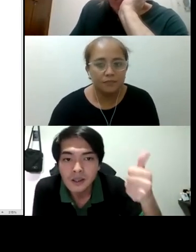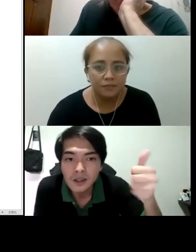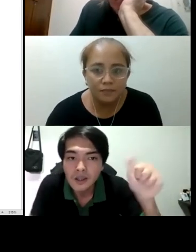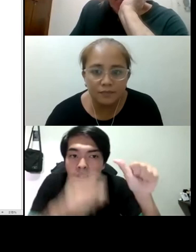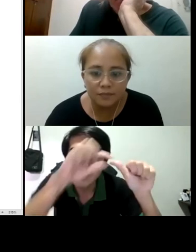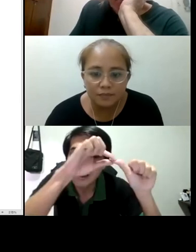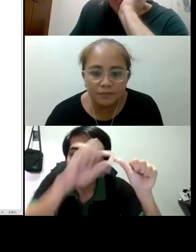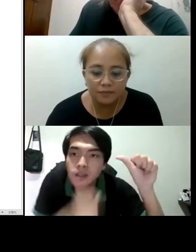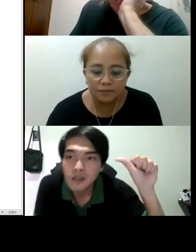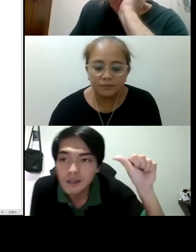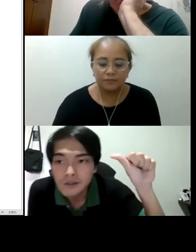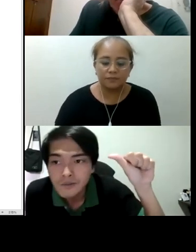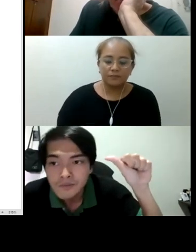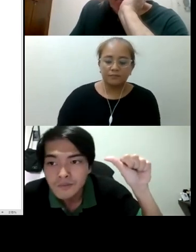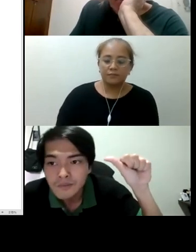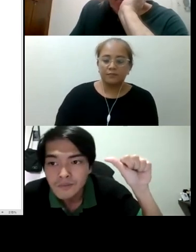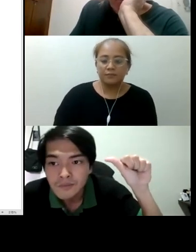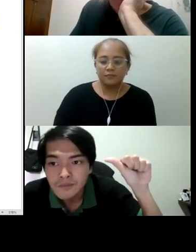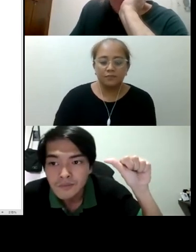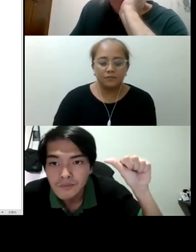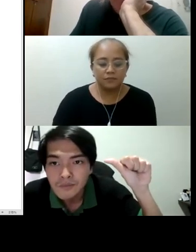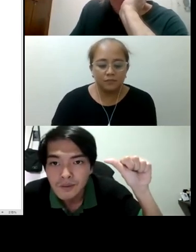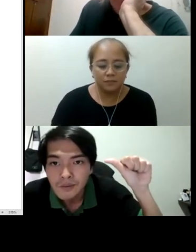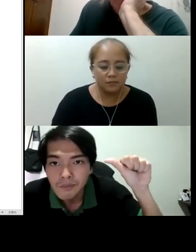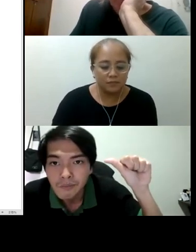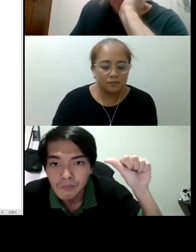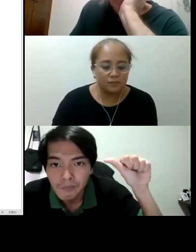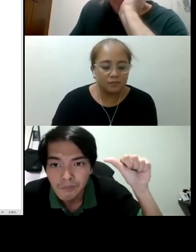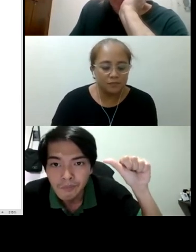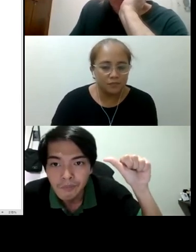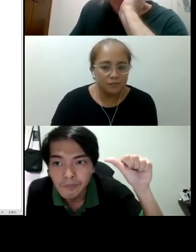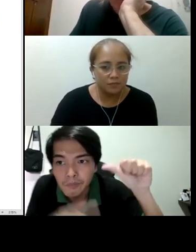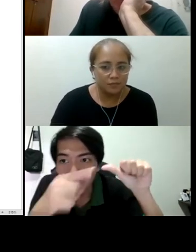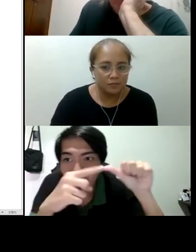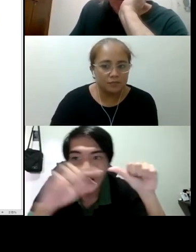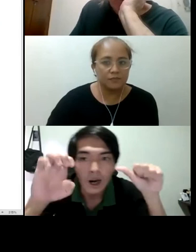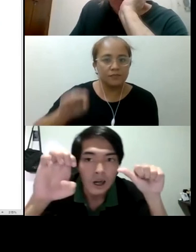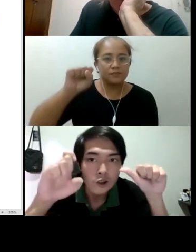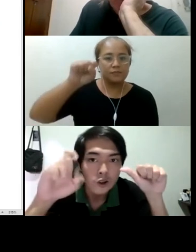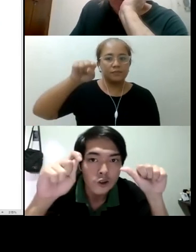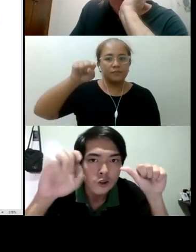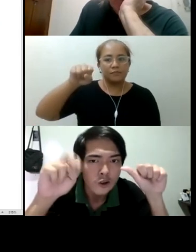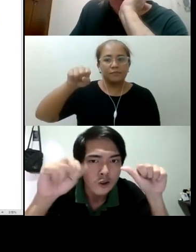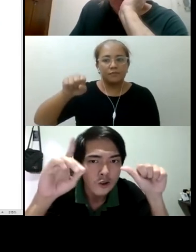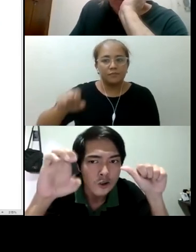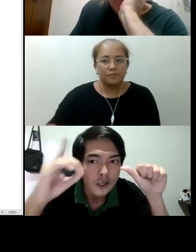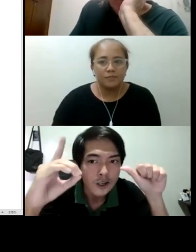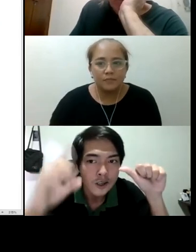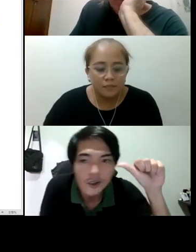with this shape, 10. Yes.